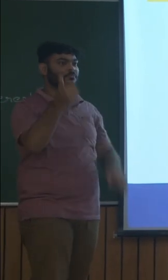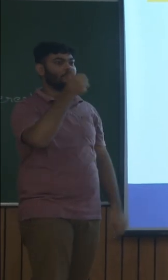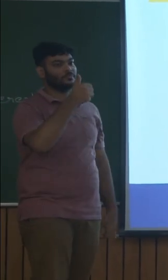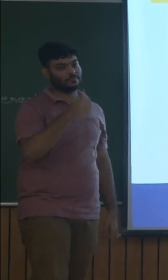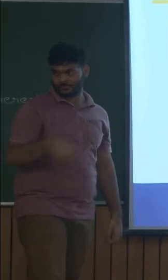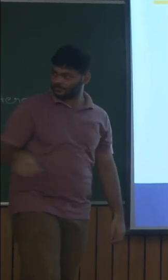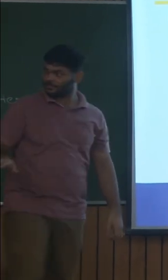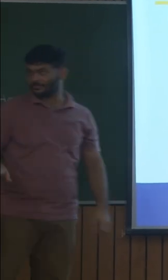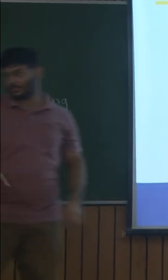S.